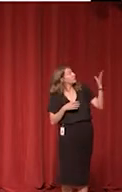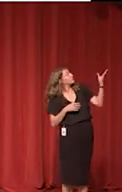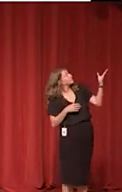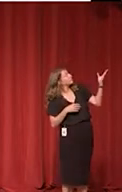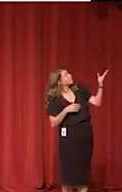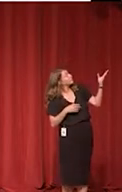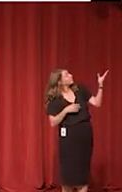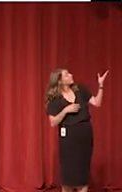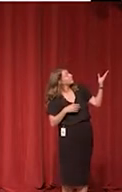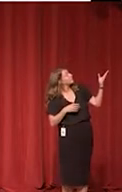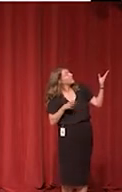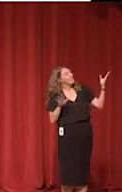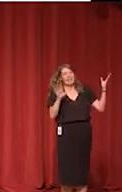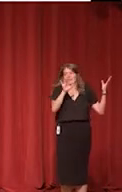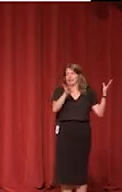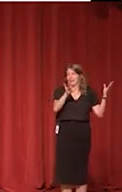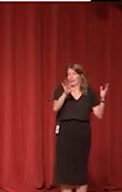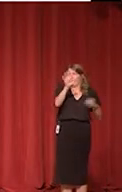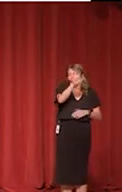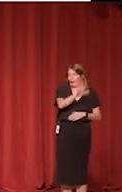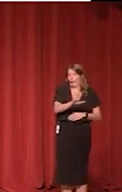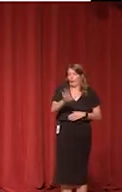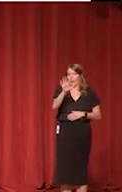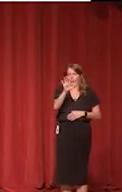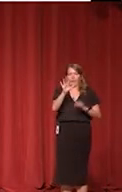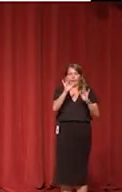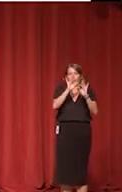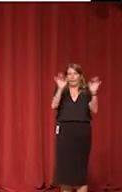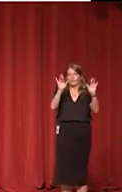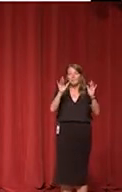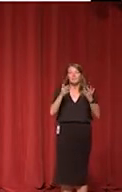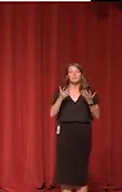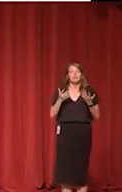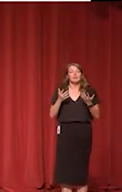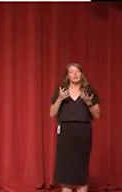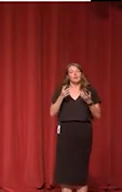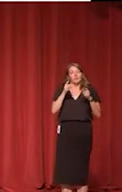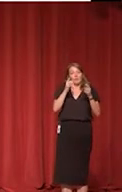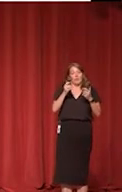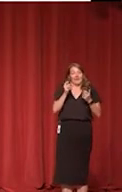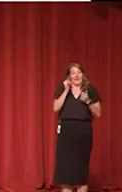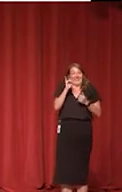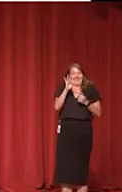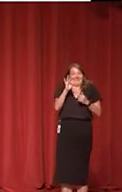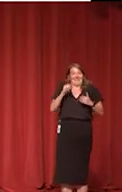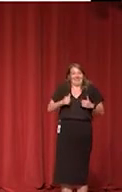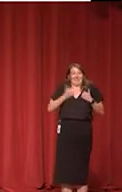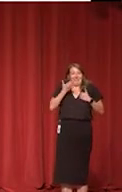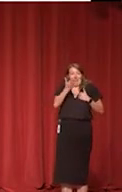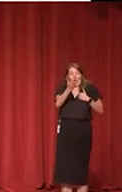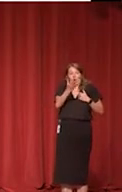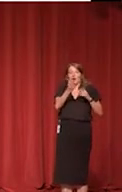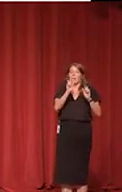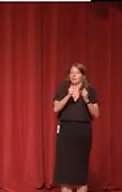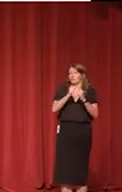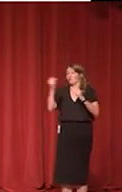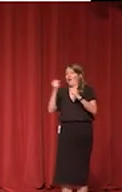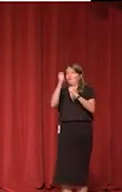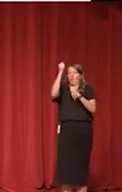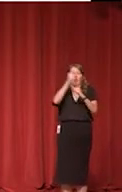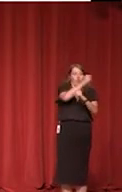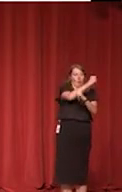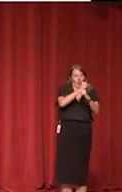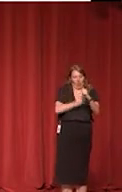is one part of the country where people have to travel to long distances to go to, especially to see someone, if someone